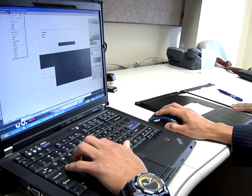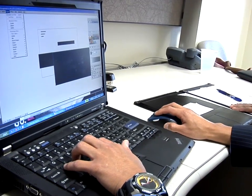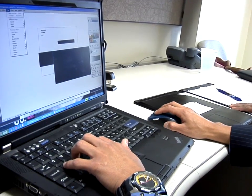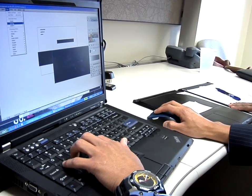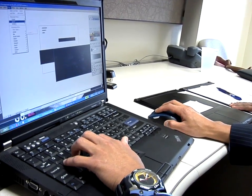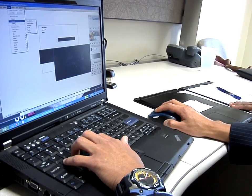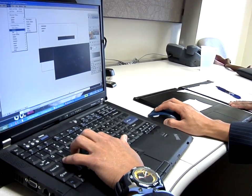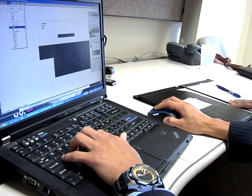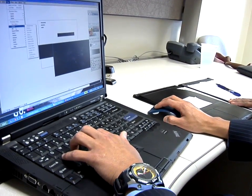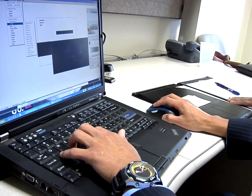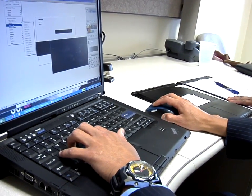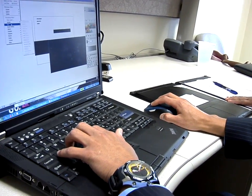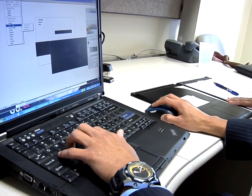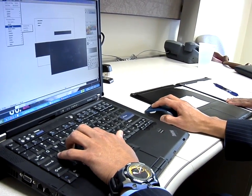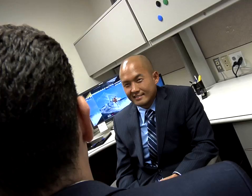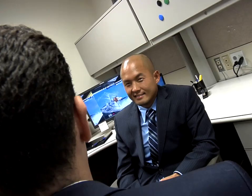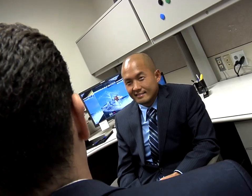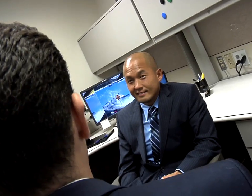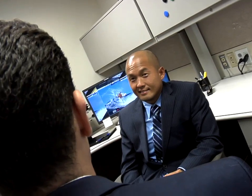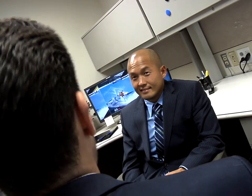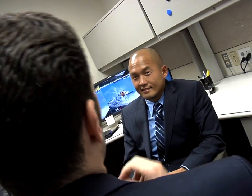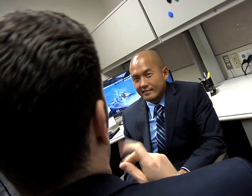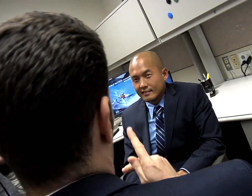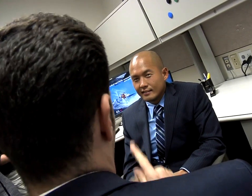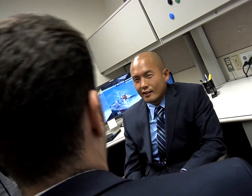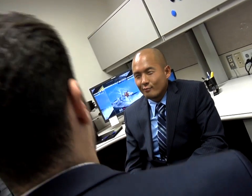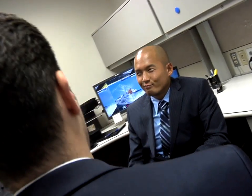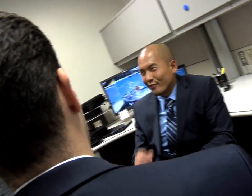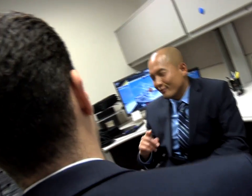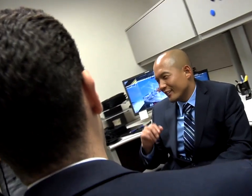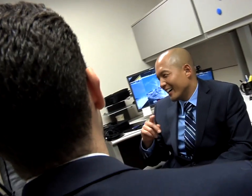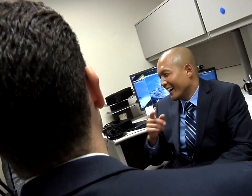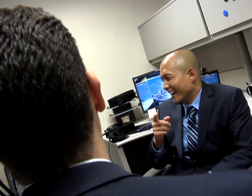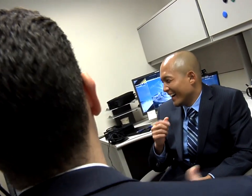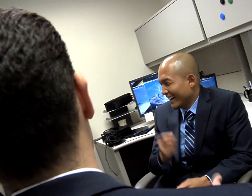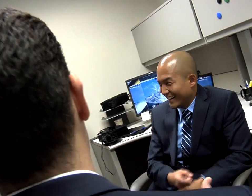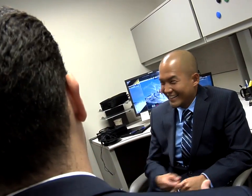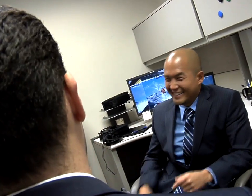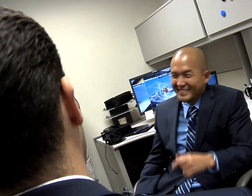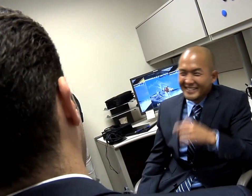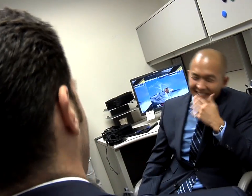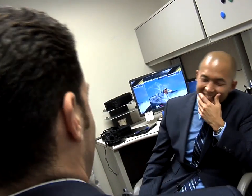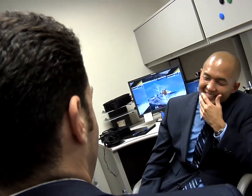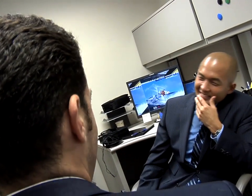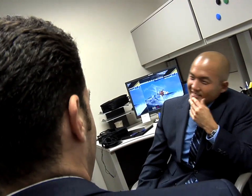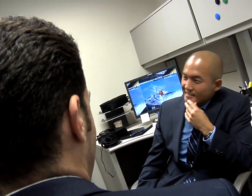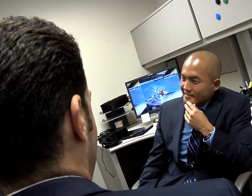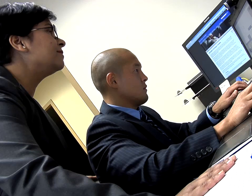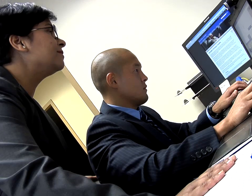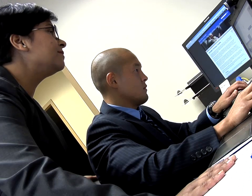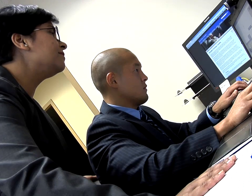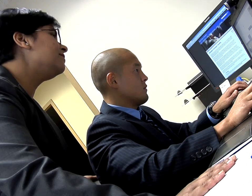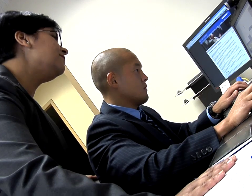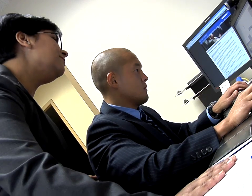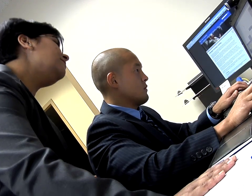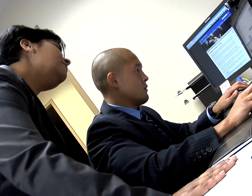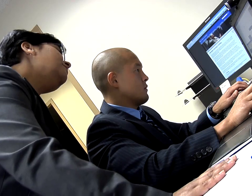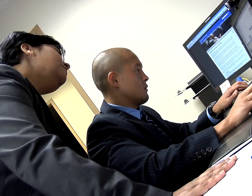exposed him to a variety of clients that focus on developing graphics for various events or initiatives